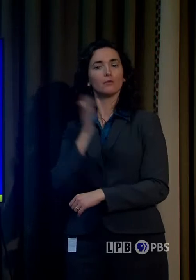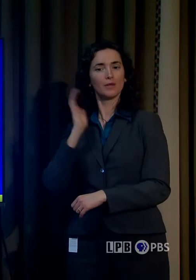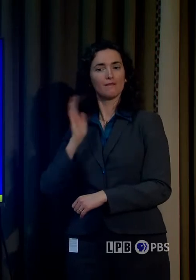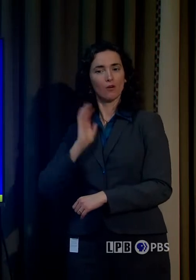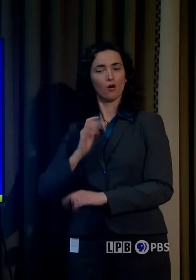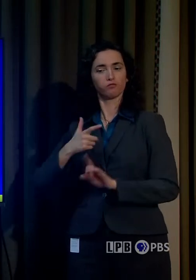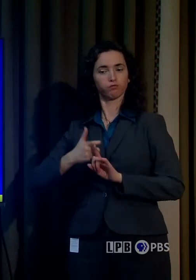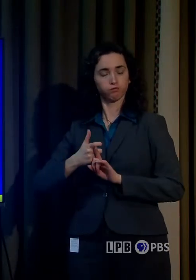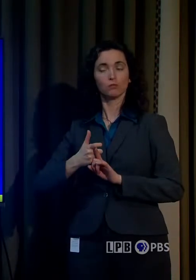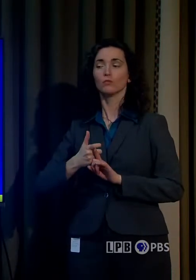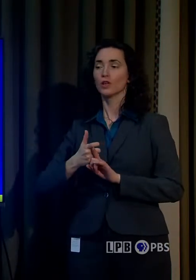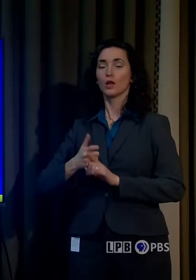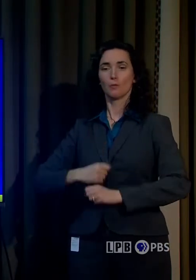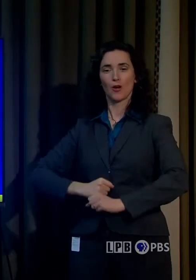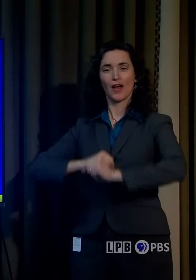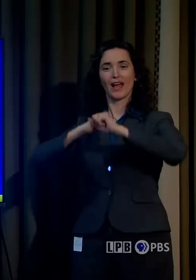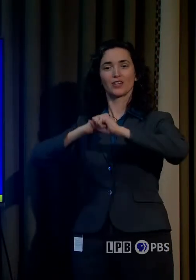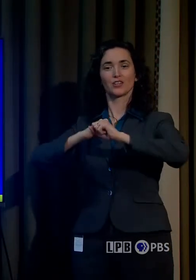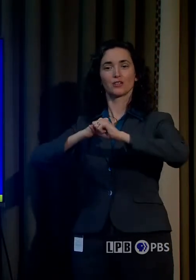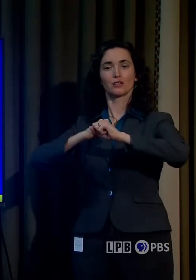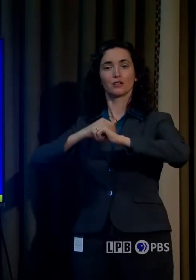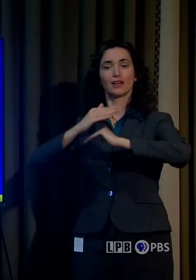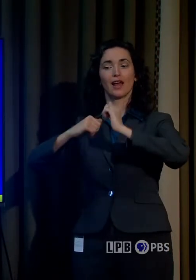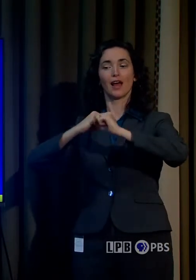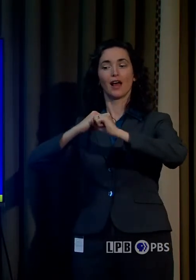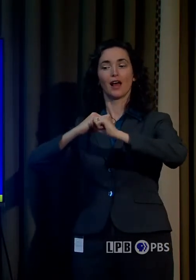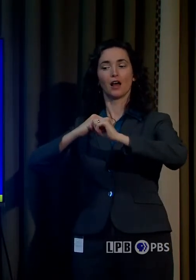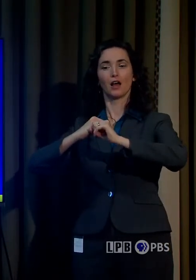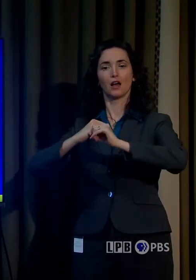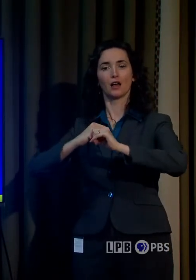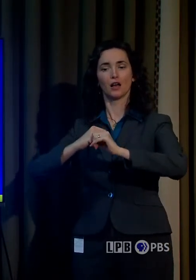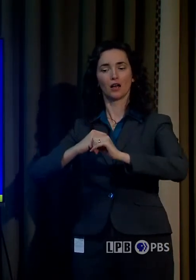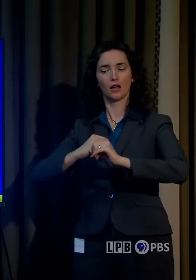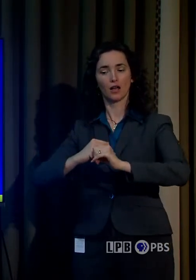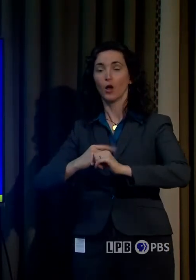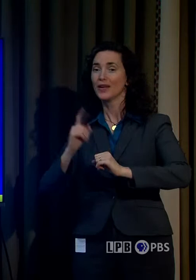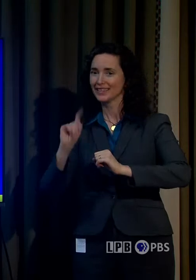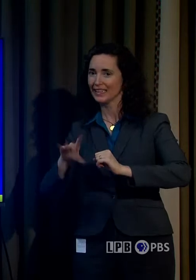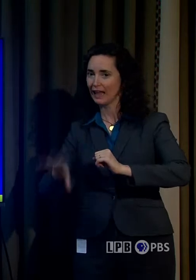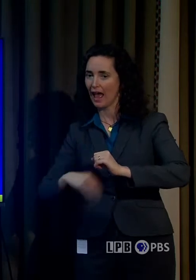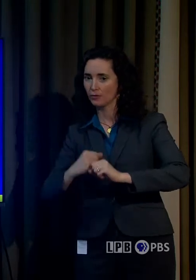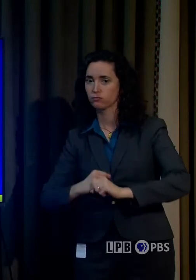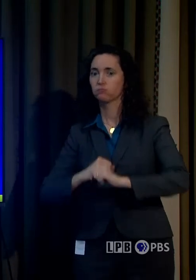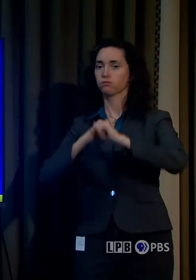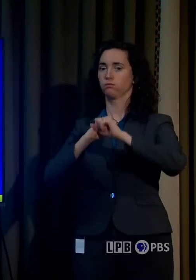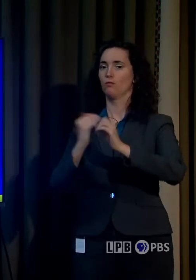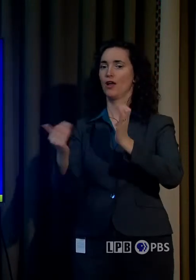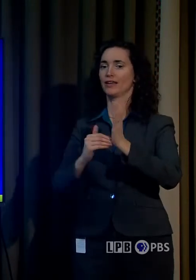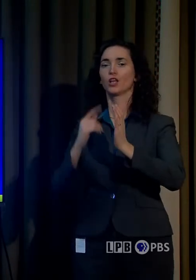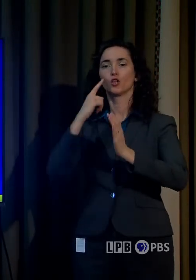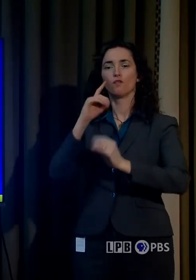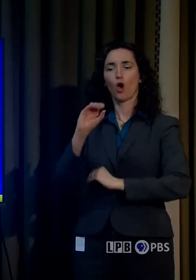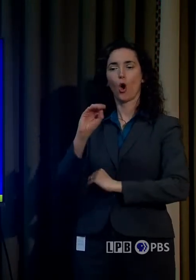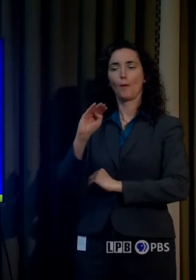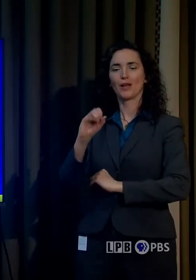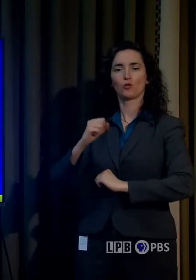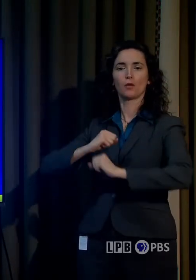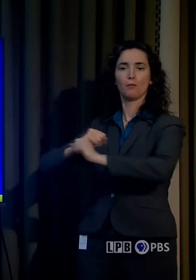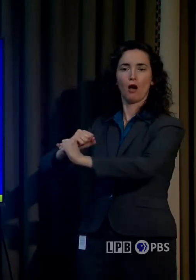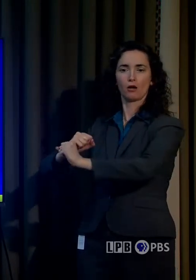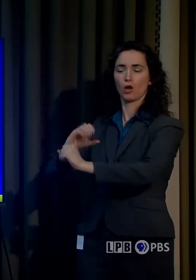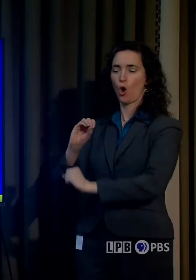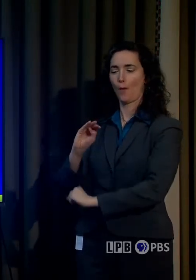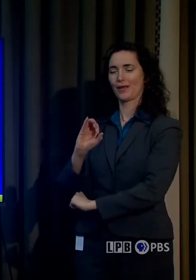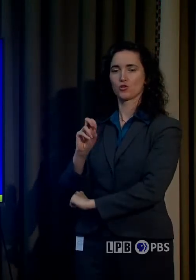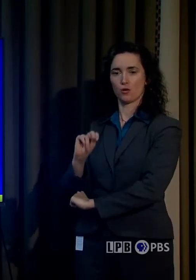time. And we also know that added protection is needed for Omicron. For people that are